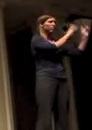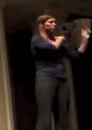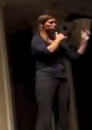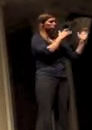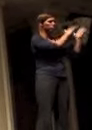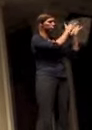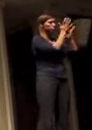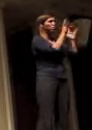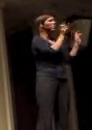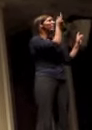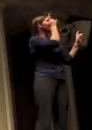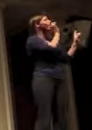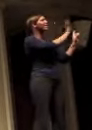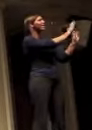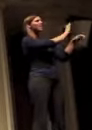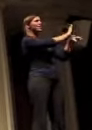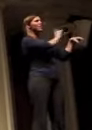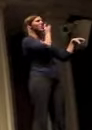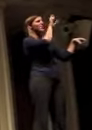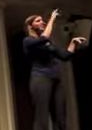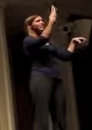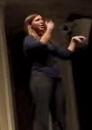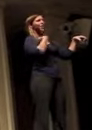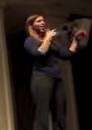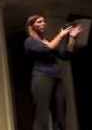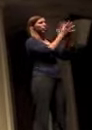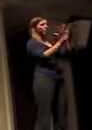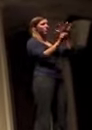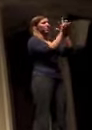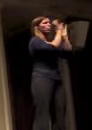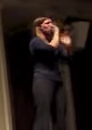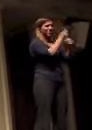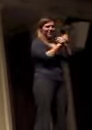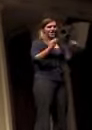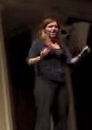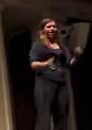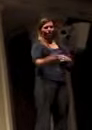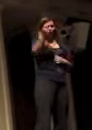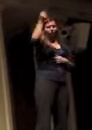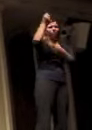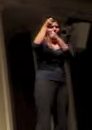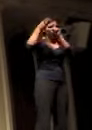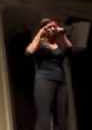hell. It will save him from this hell one day.